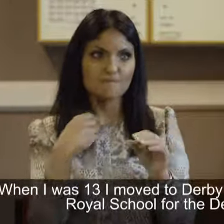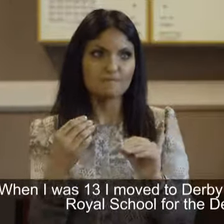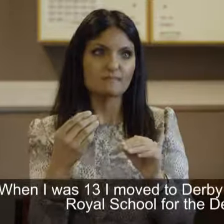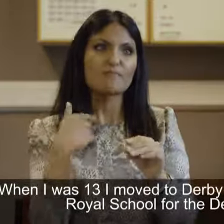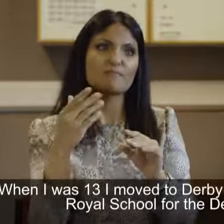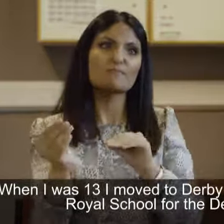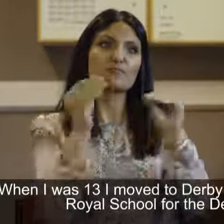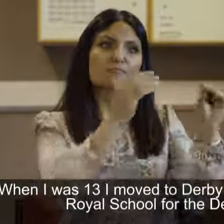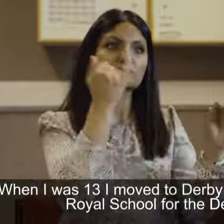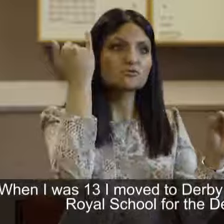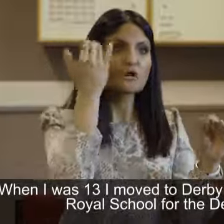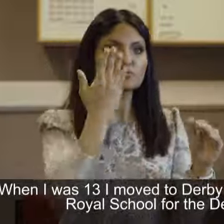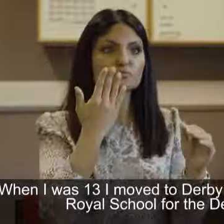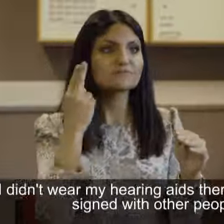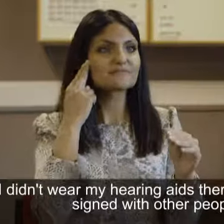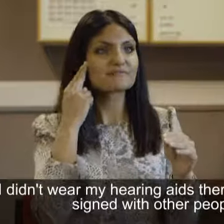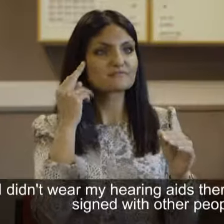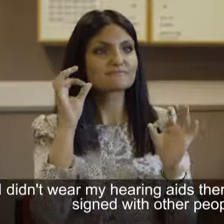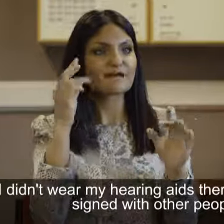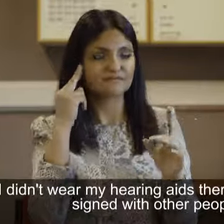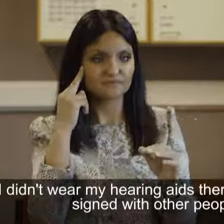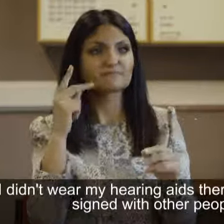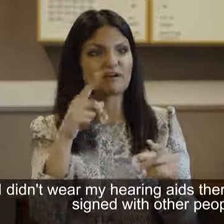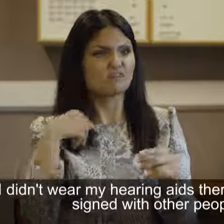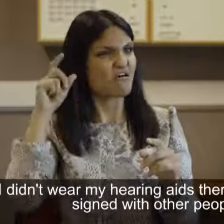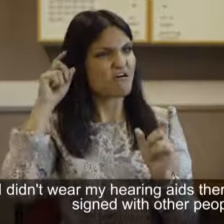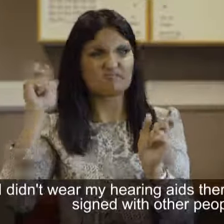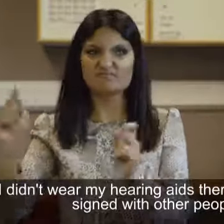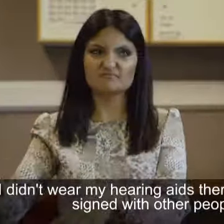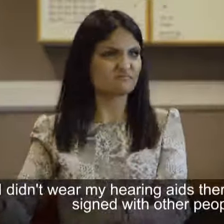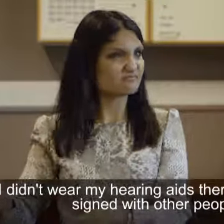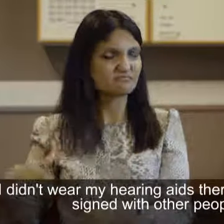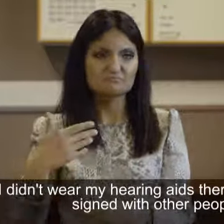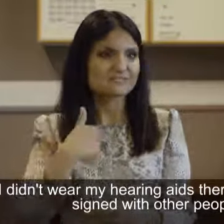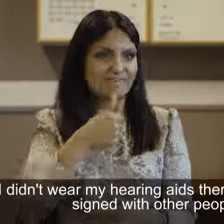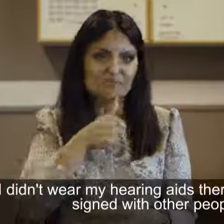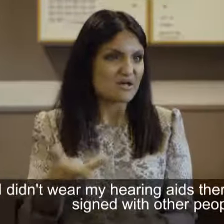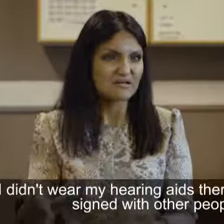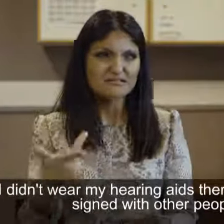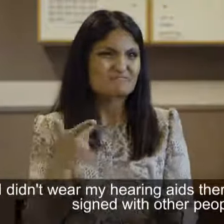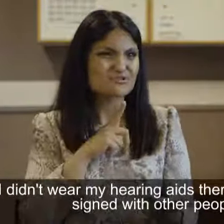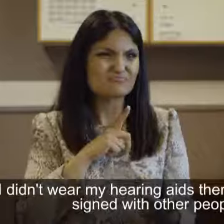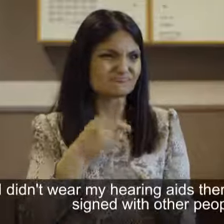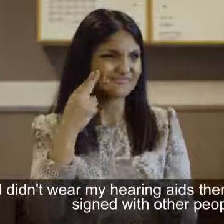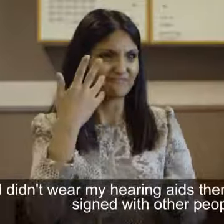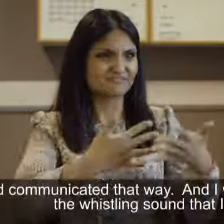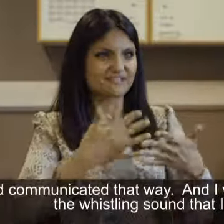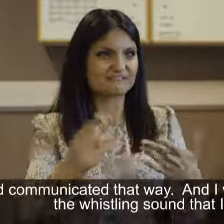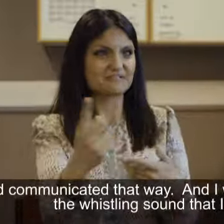Derby School, Royal School for the Deaf. I didn't wear my hearing aids there. I didn't use them just because I signed with other people and communicated